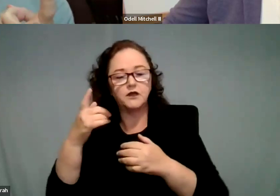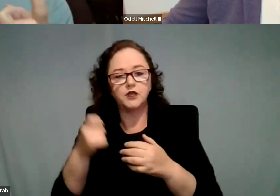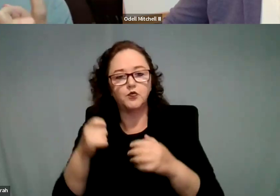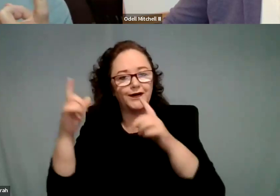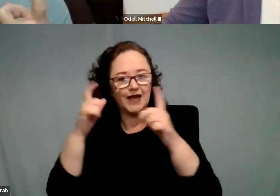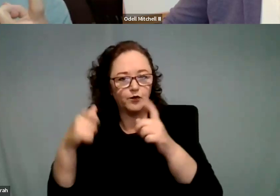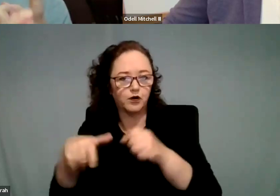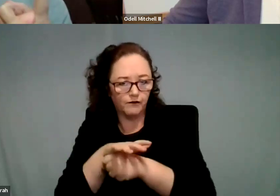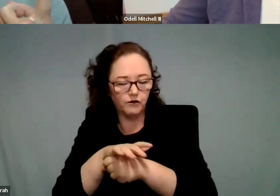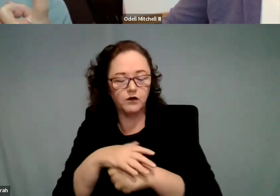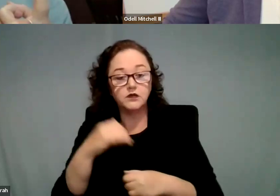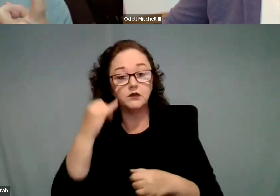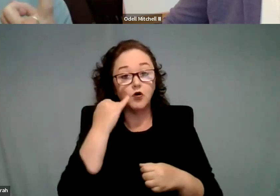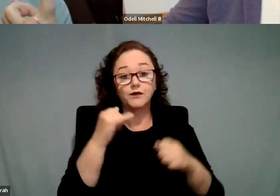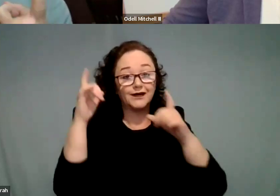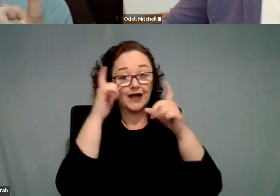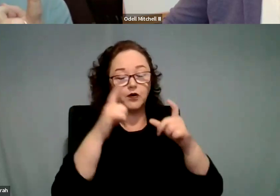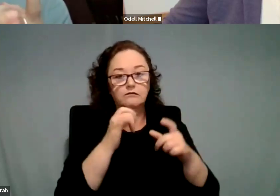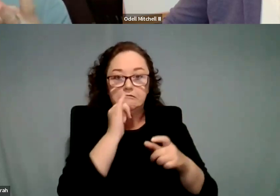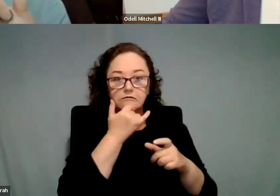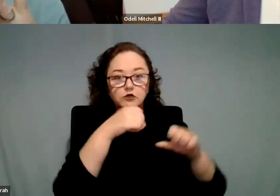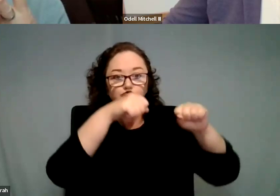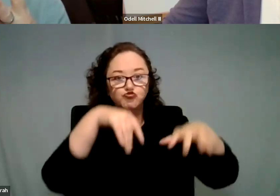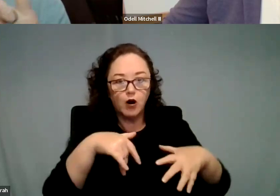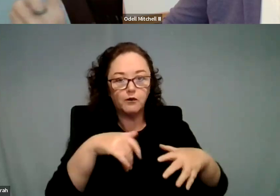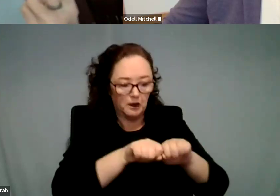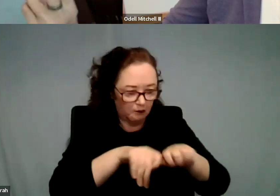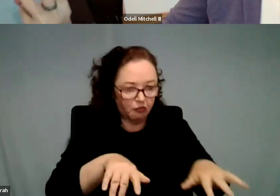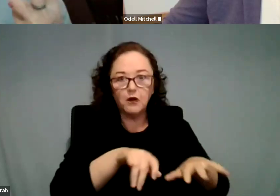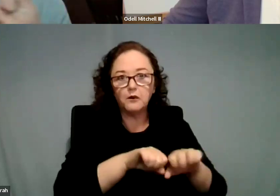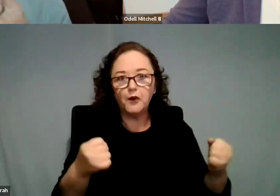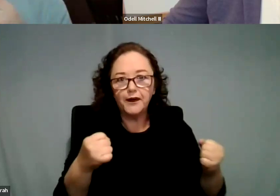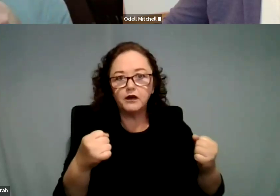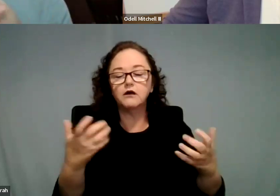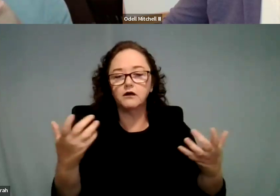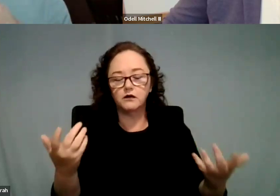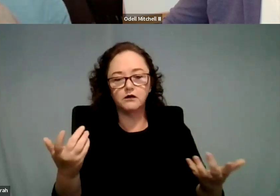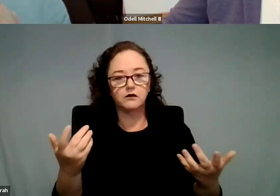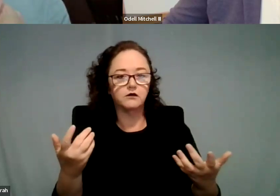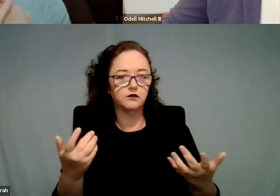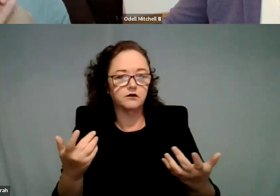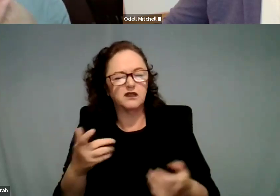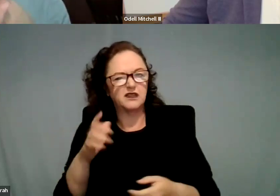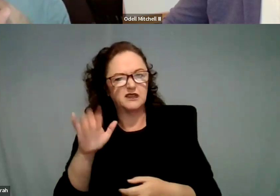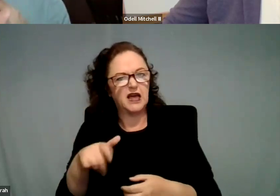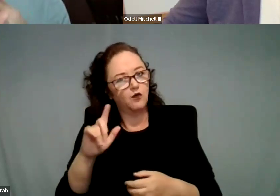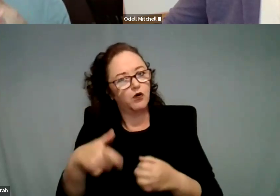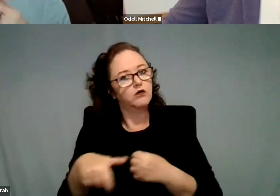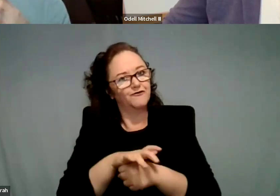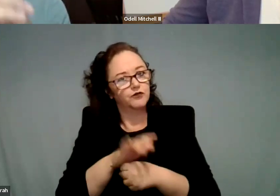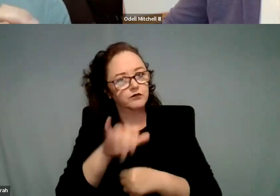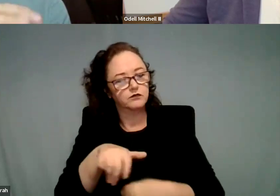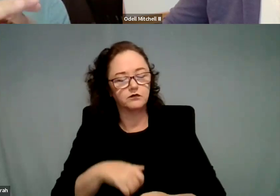and, break it when you're, shooting at an event or something like that. If you're talking more